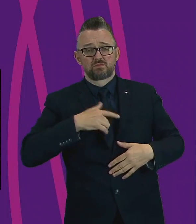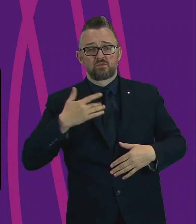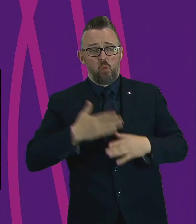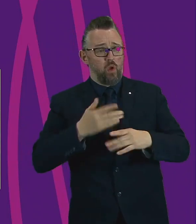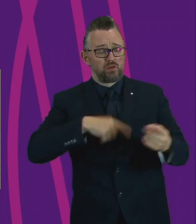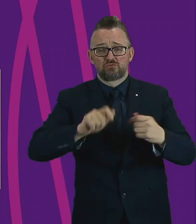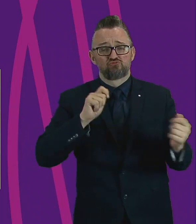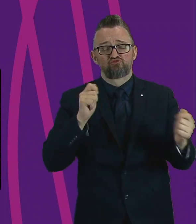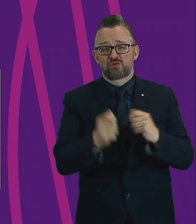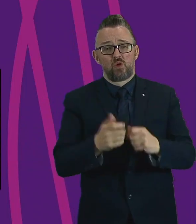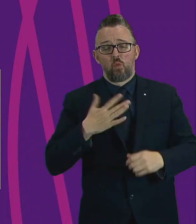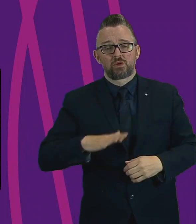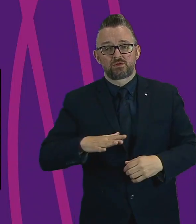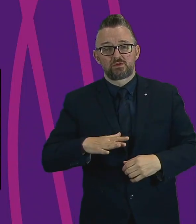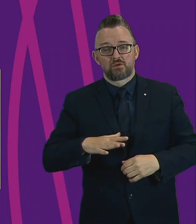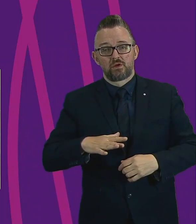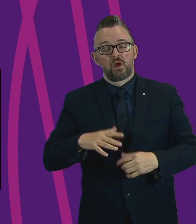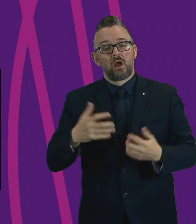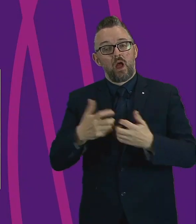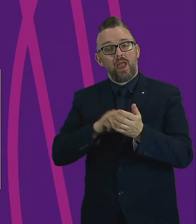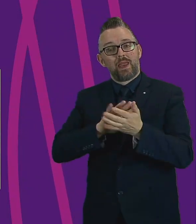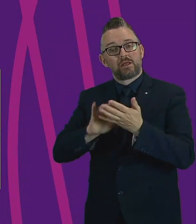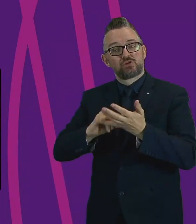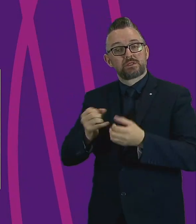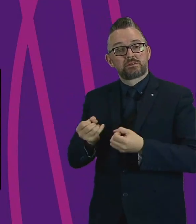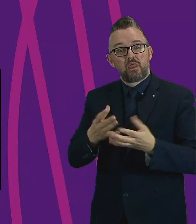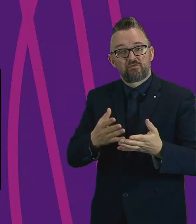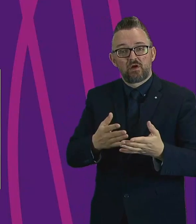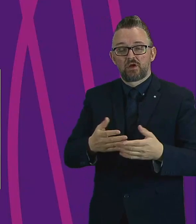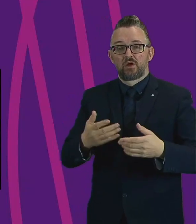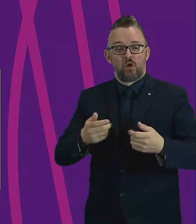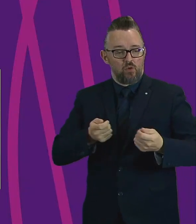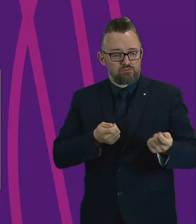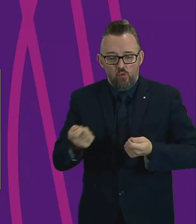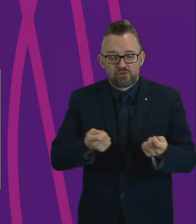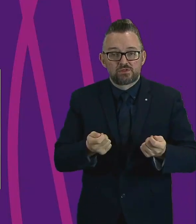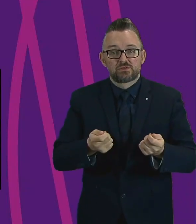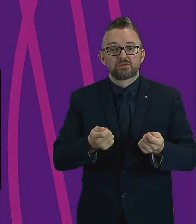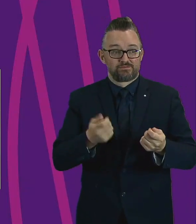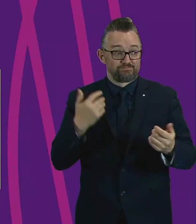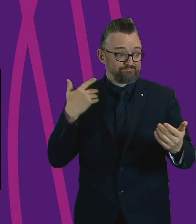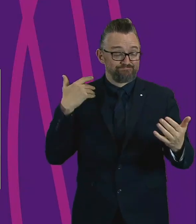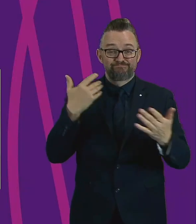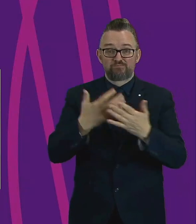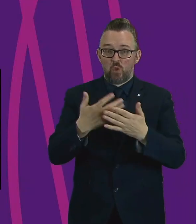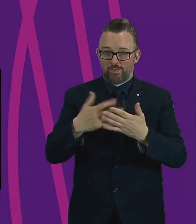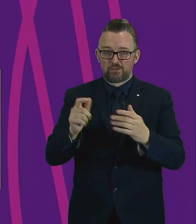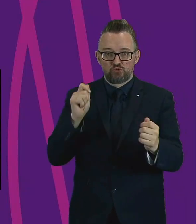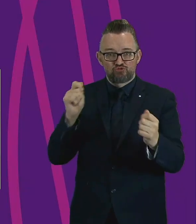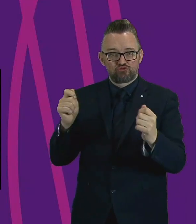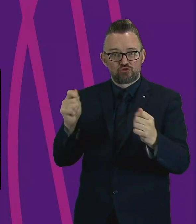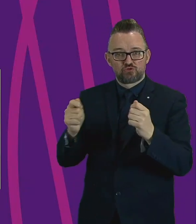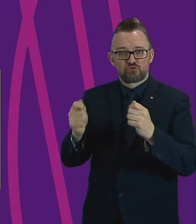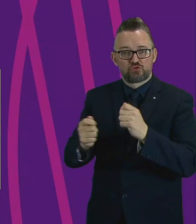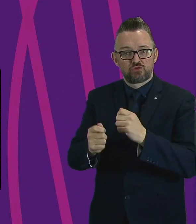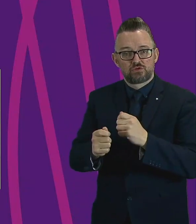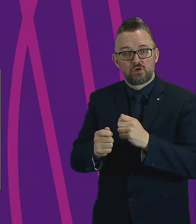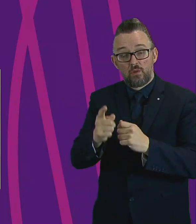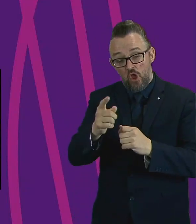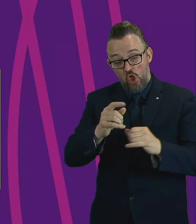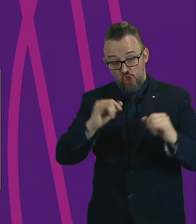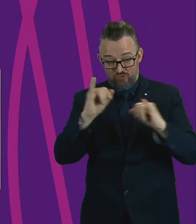our NHS services are delivered and the way the NHS operates fundamentally has changed during this crisis. And out of every crisis can be